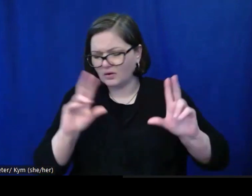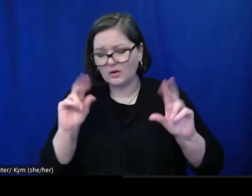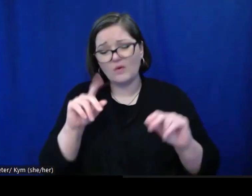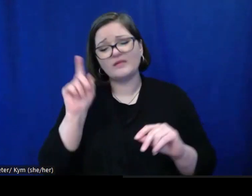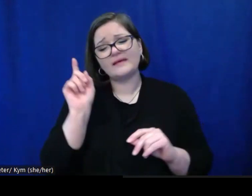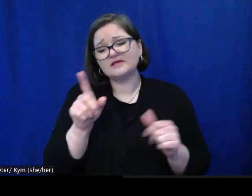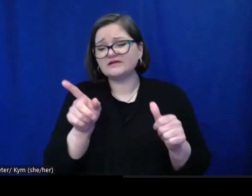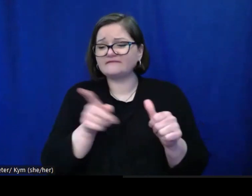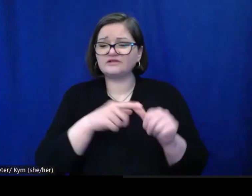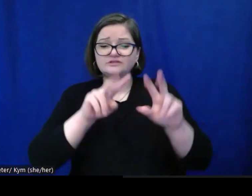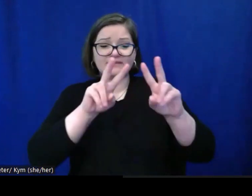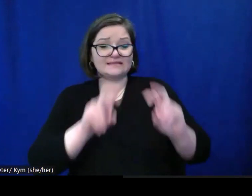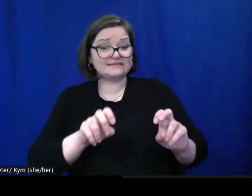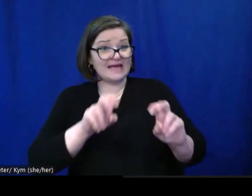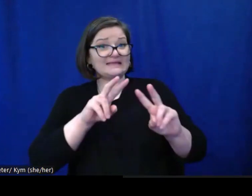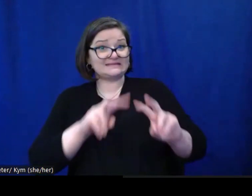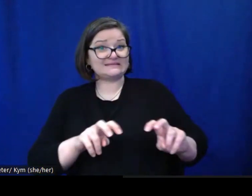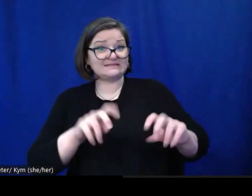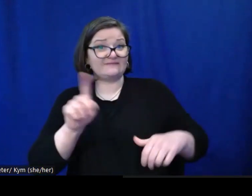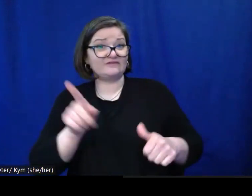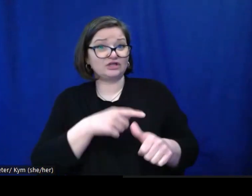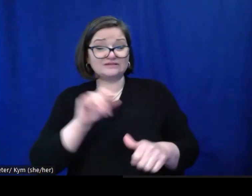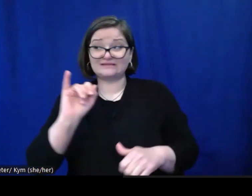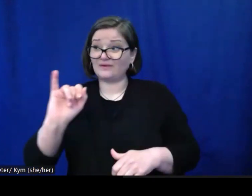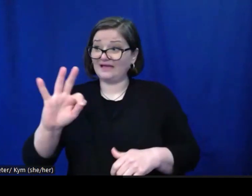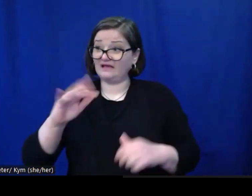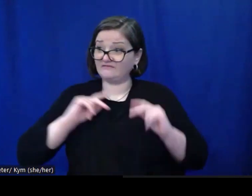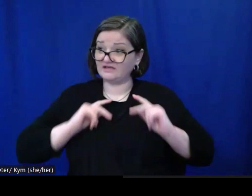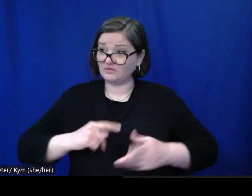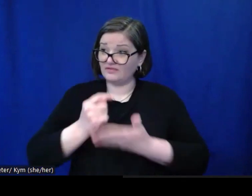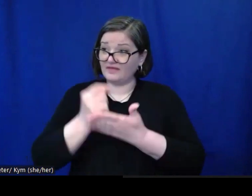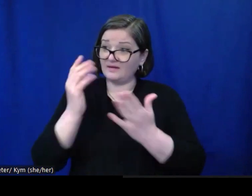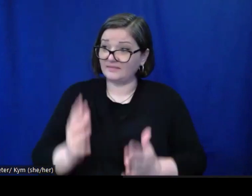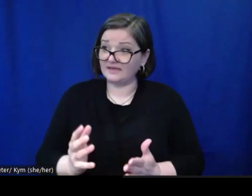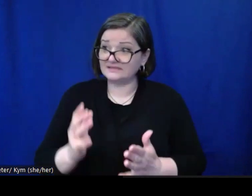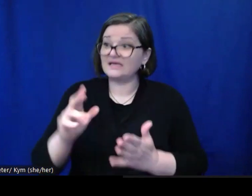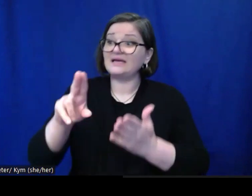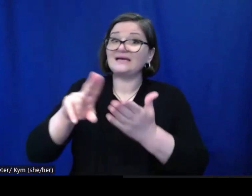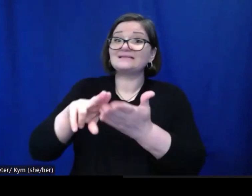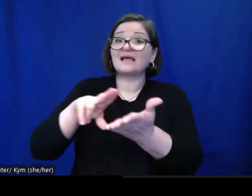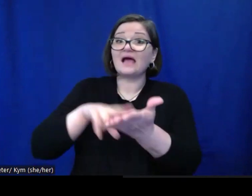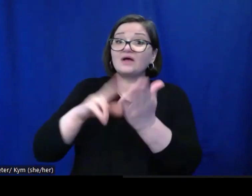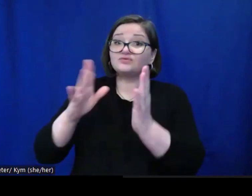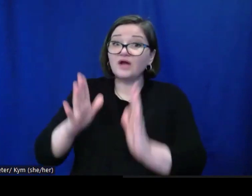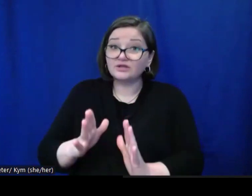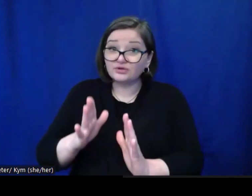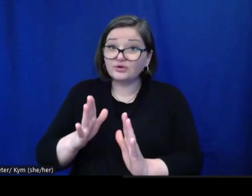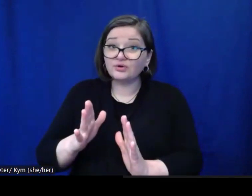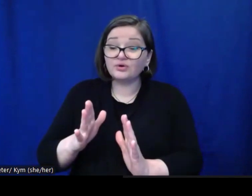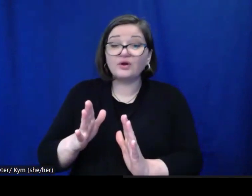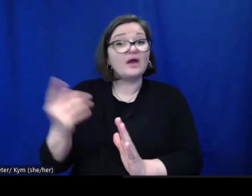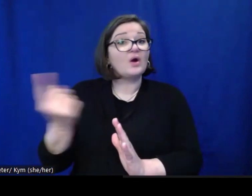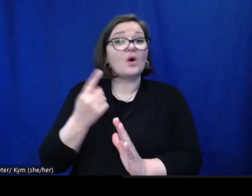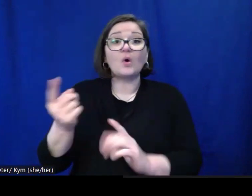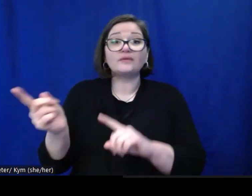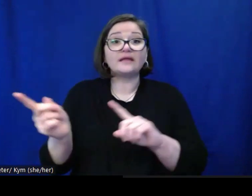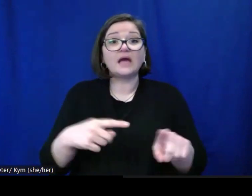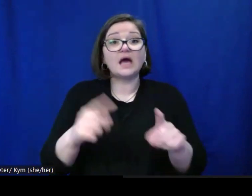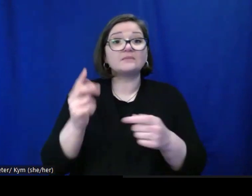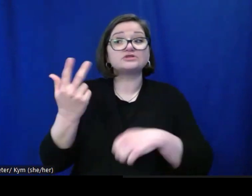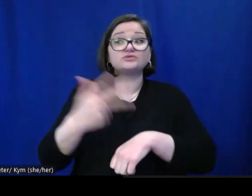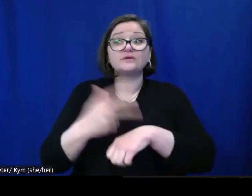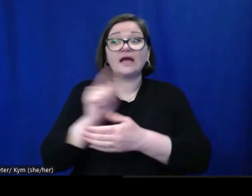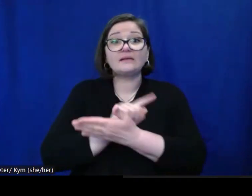PT. So if the PT is contracted by the facility and only comes in 3 times a